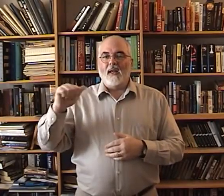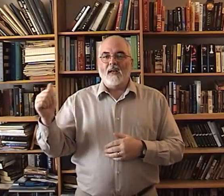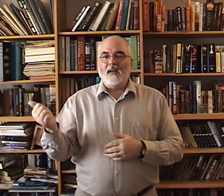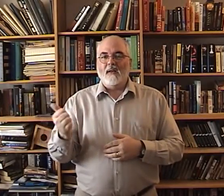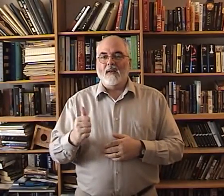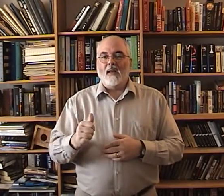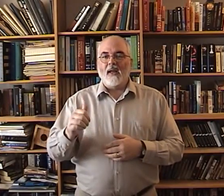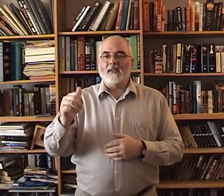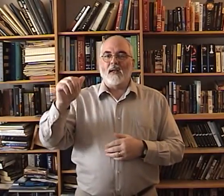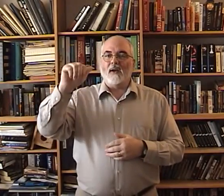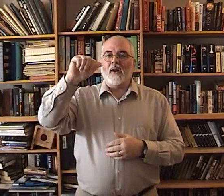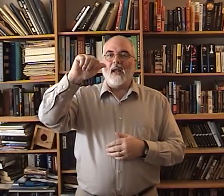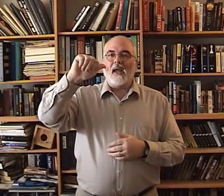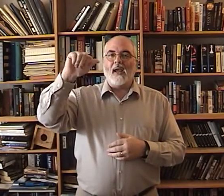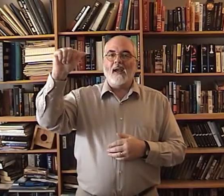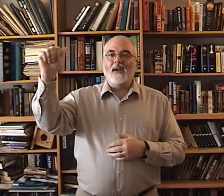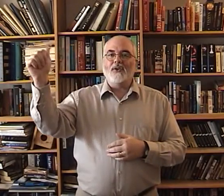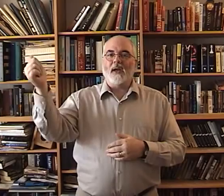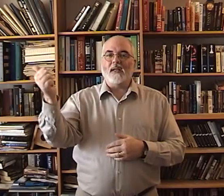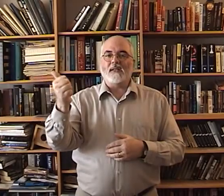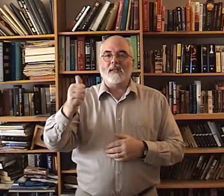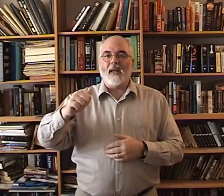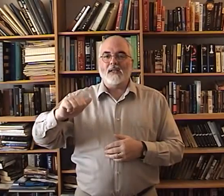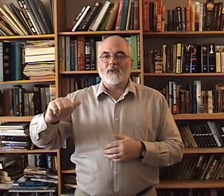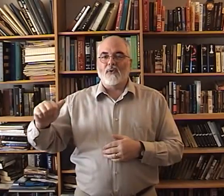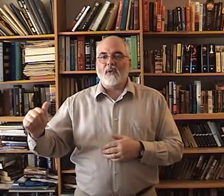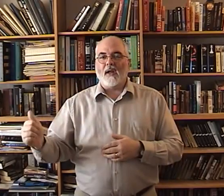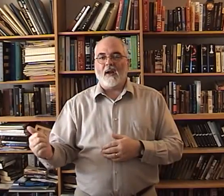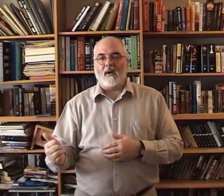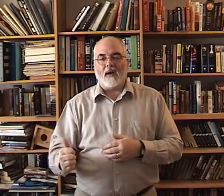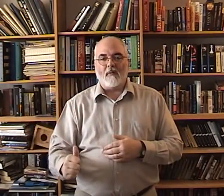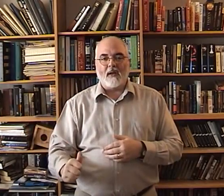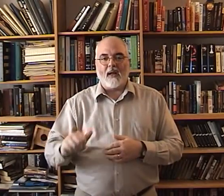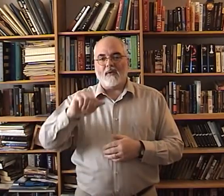Any is the letter A. It just kind of snakes through the air coming down.